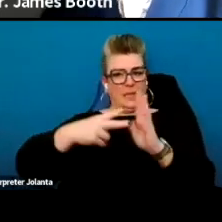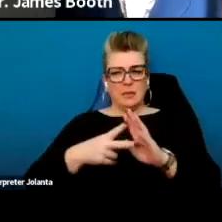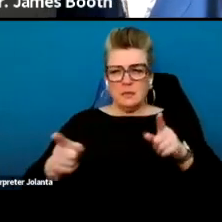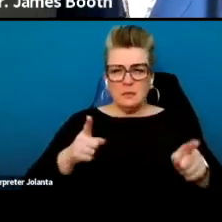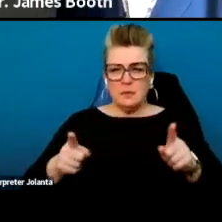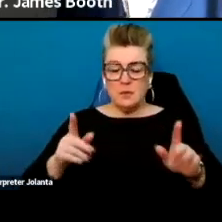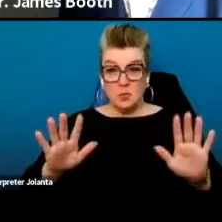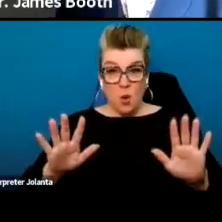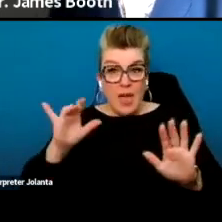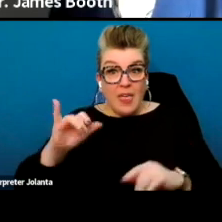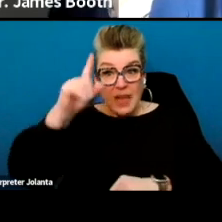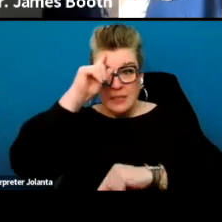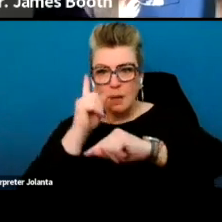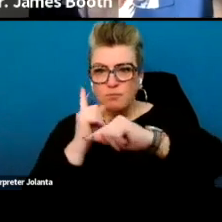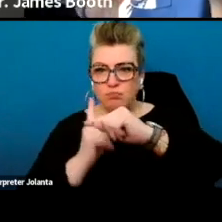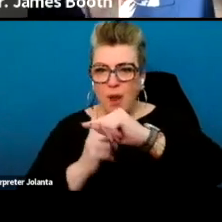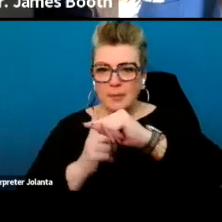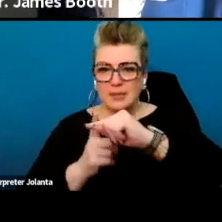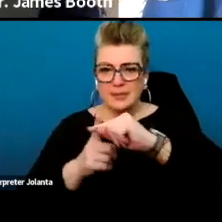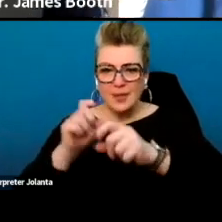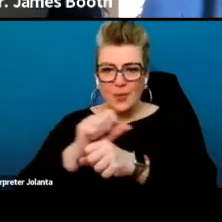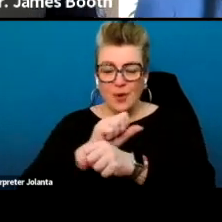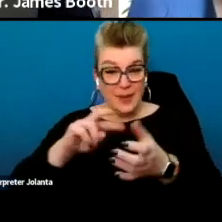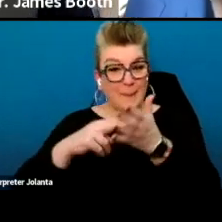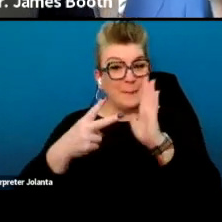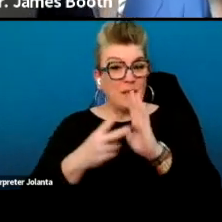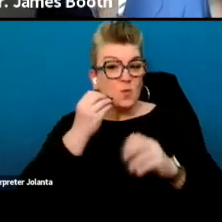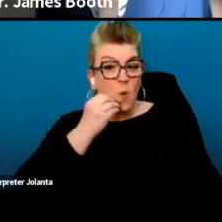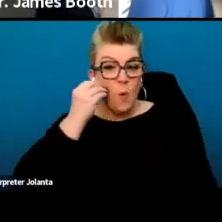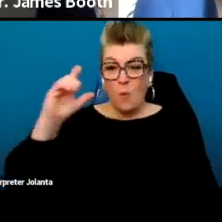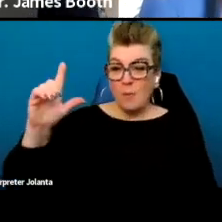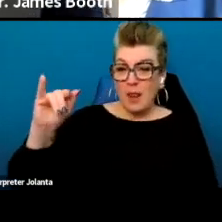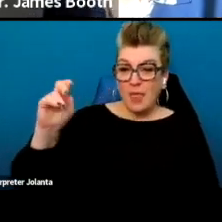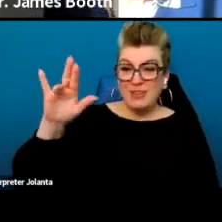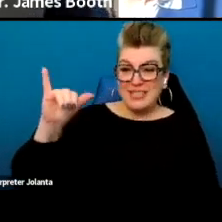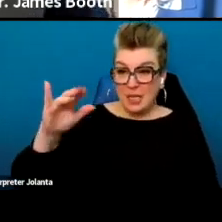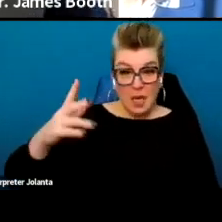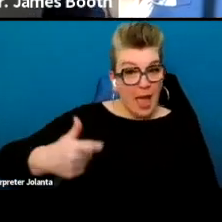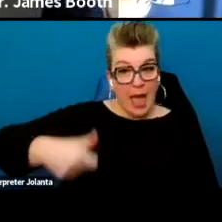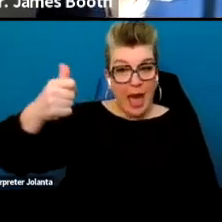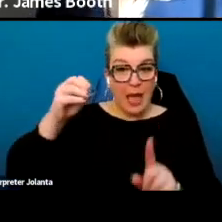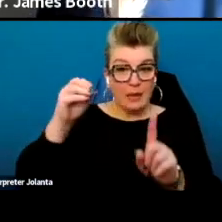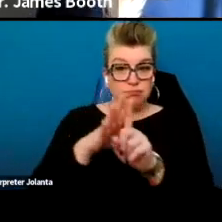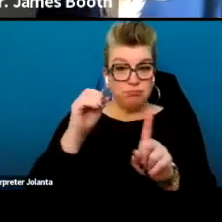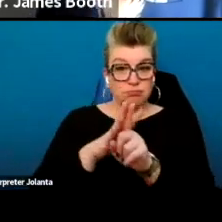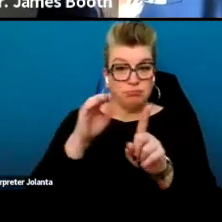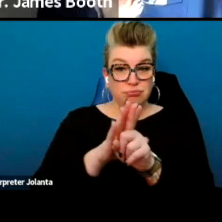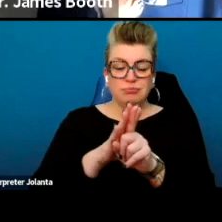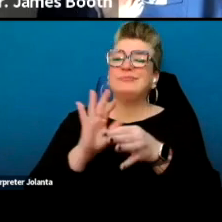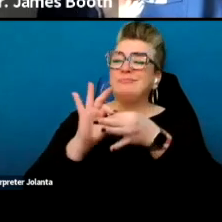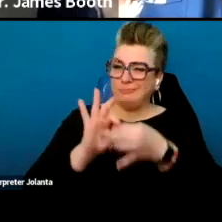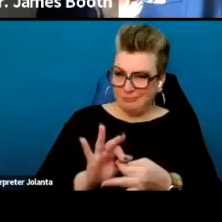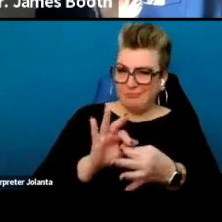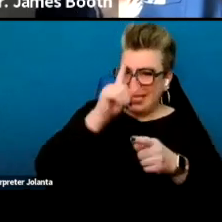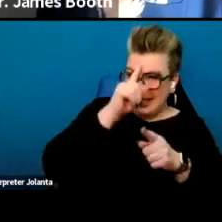So this is promising work overall, which shows that home literacy environment seems to be related to specialization in the brain. This would be the first